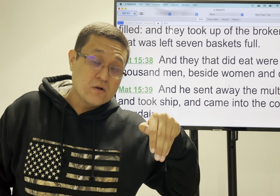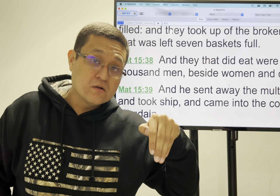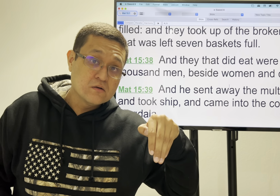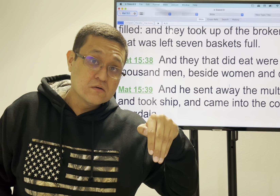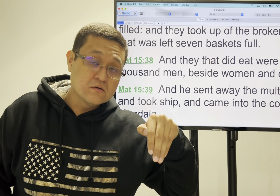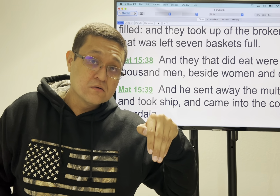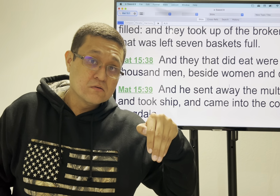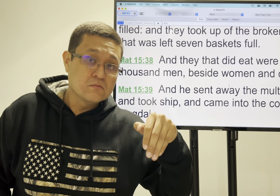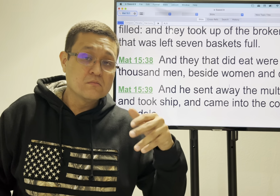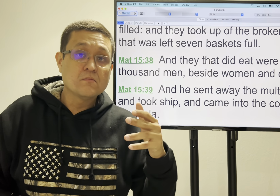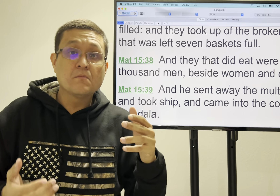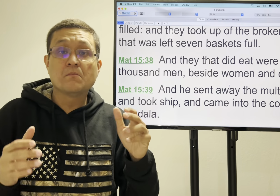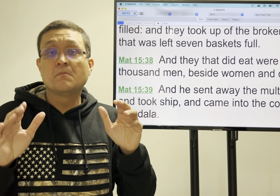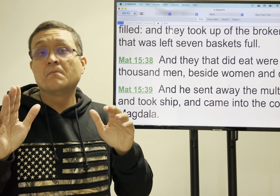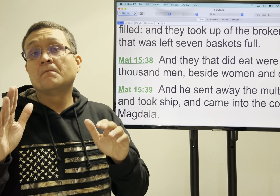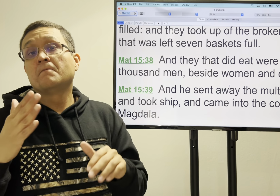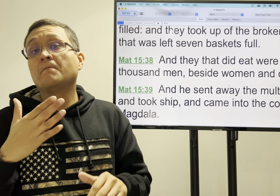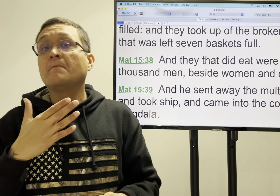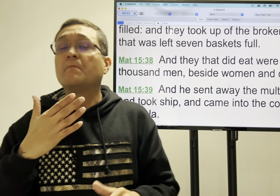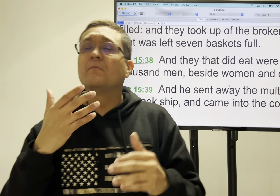This here it means they counted the men,